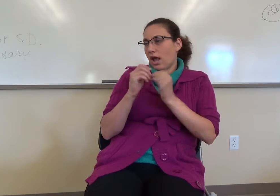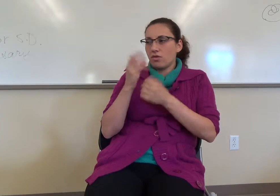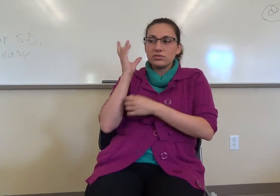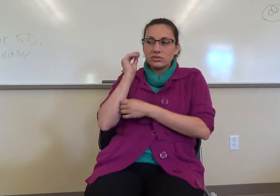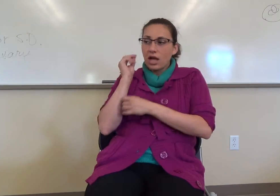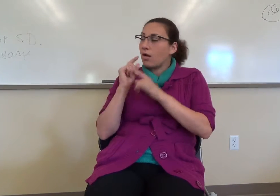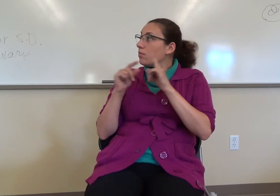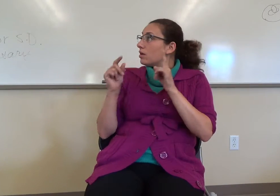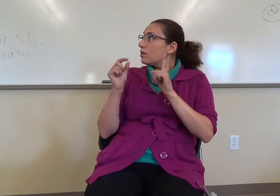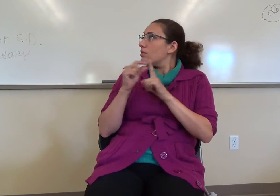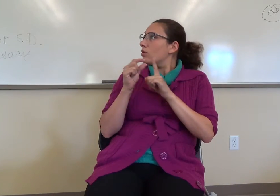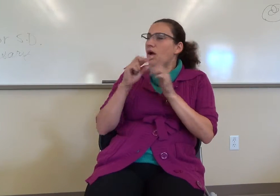mean? When you flee,